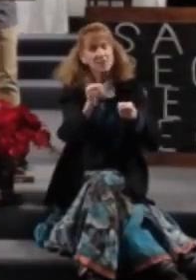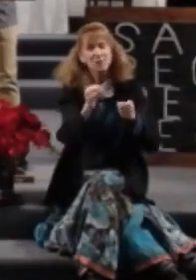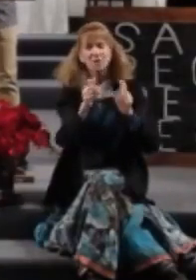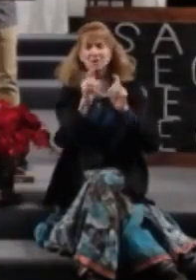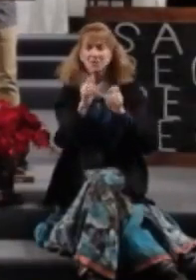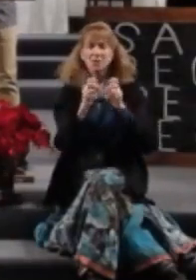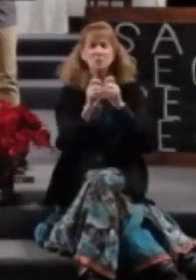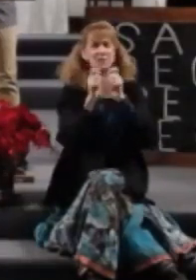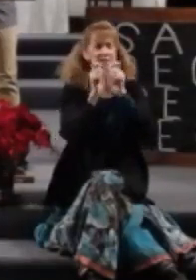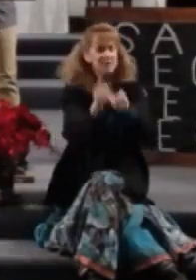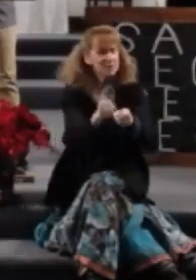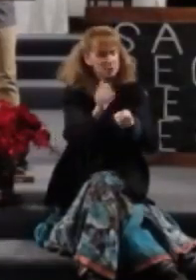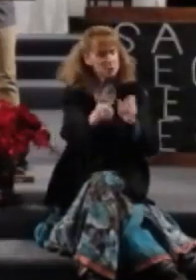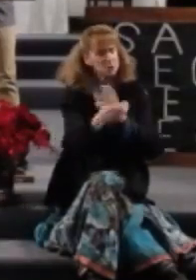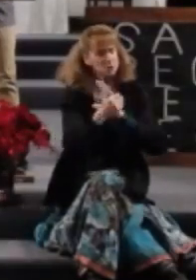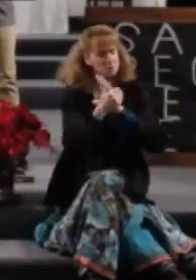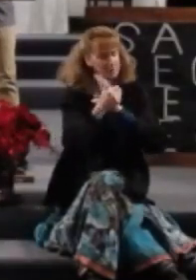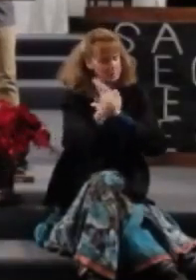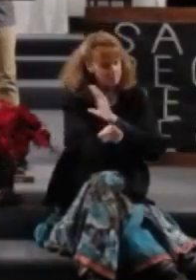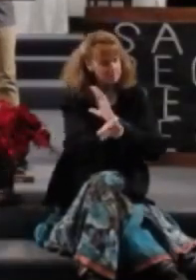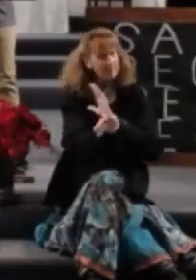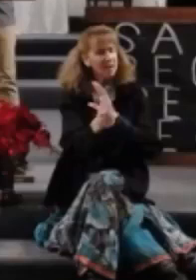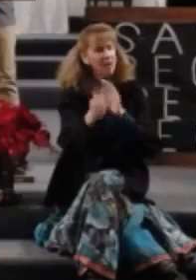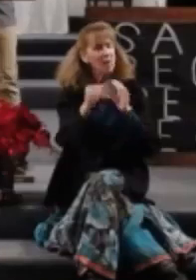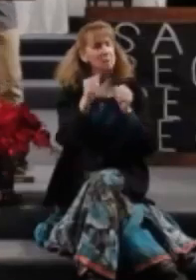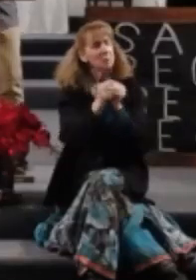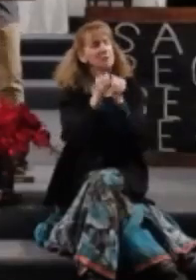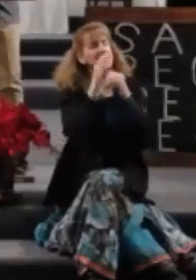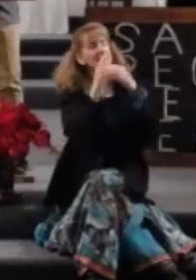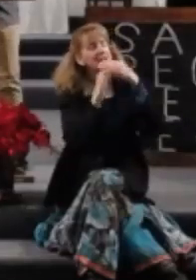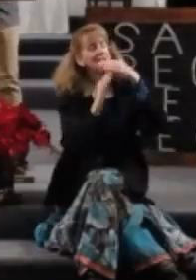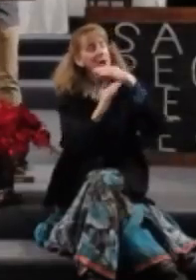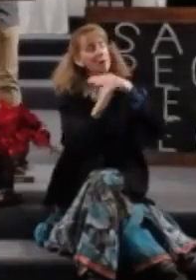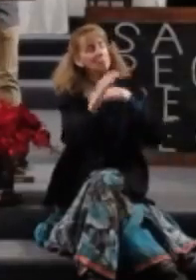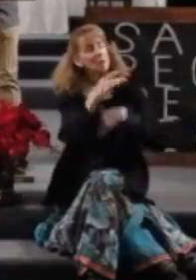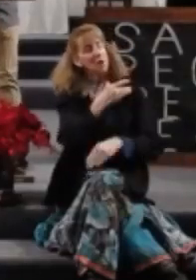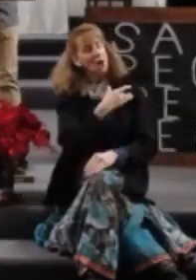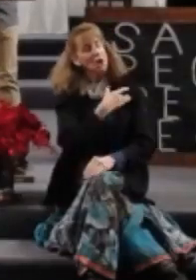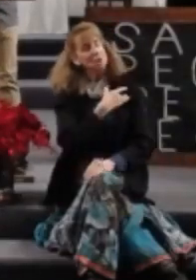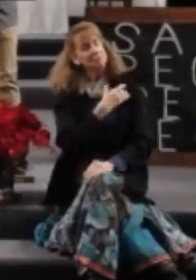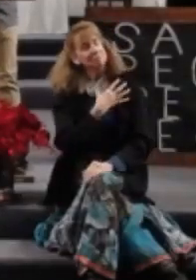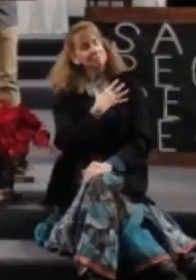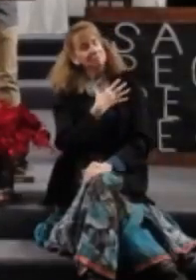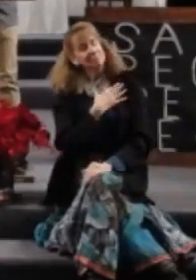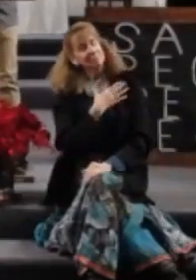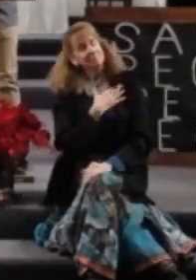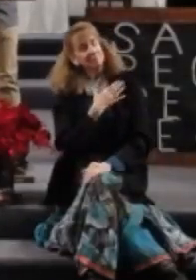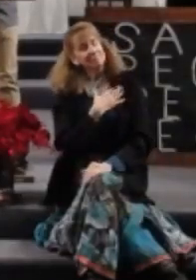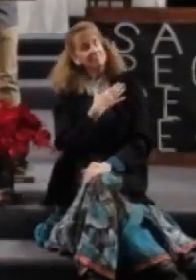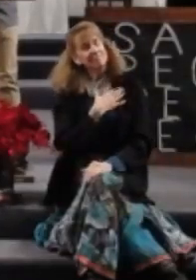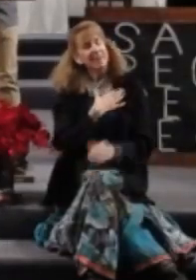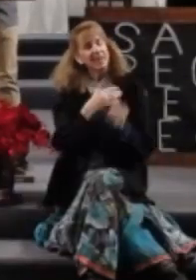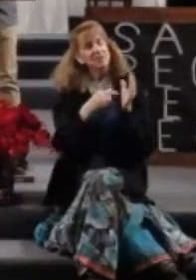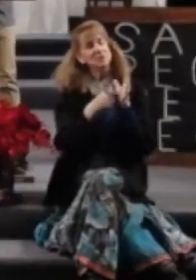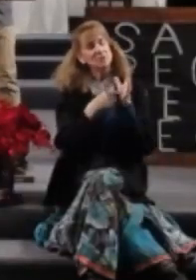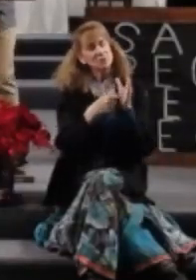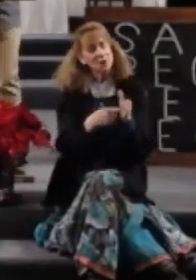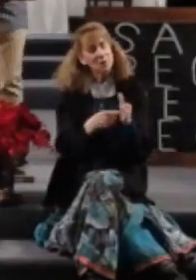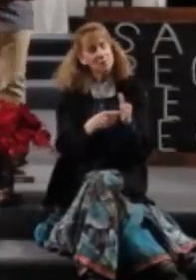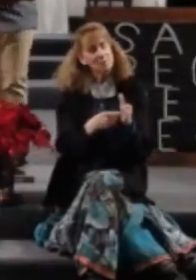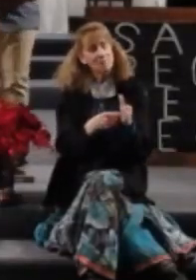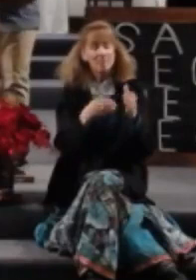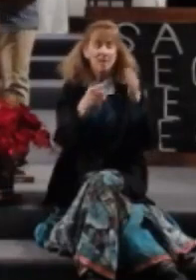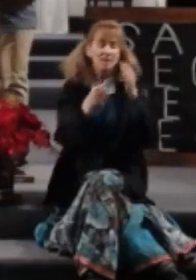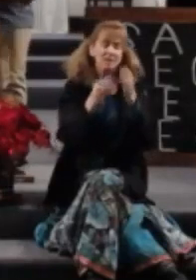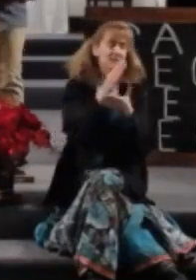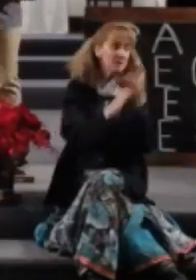gifted should use their gift humbly. It should stand out for God's kingdom. And while some